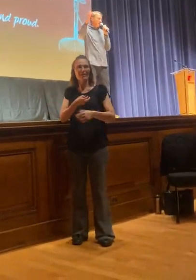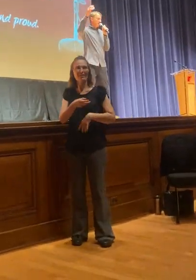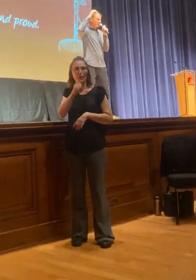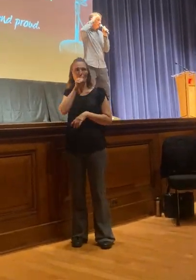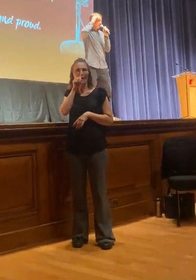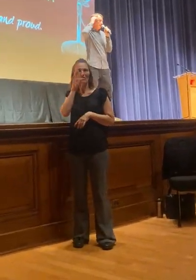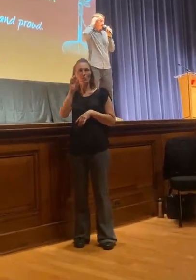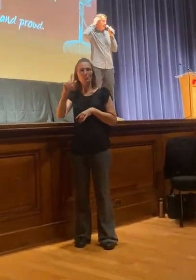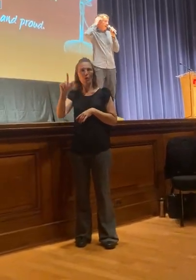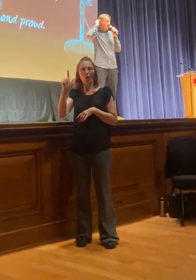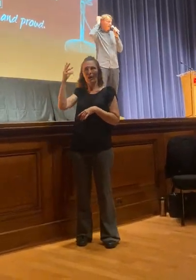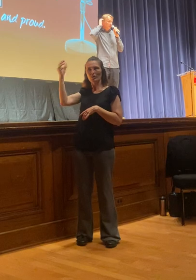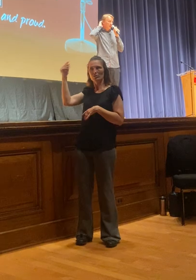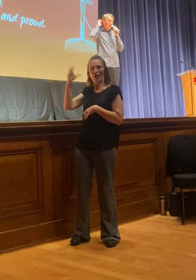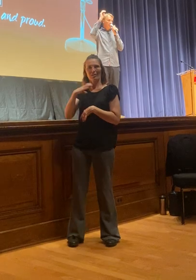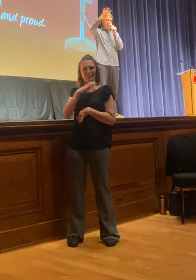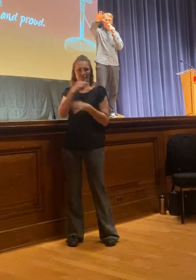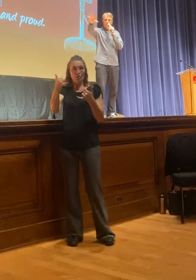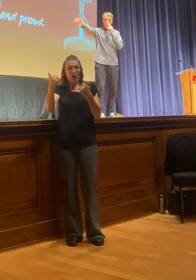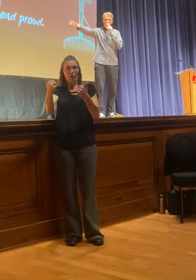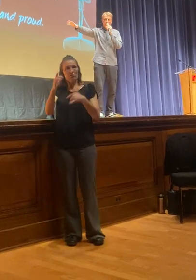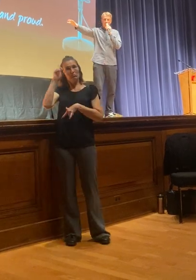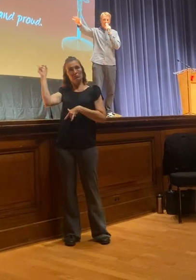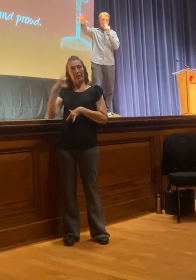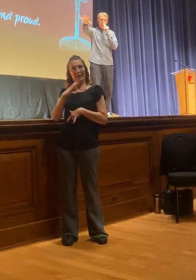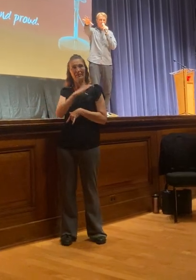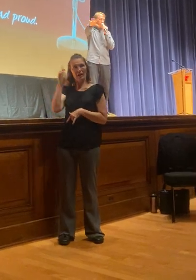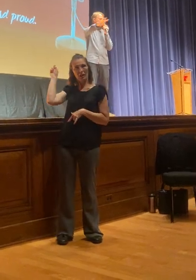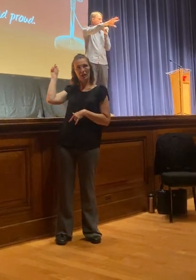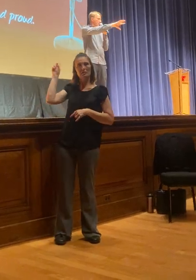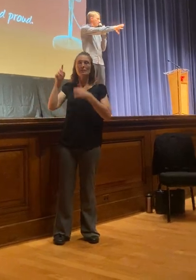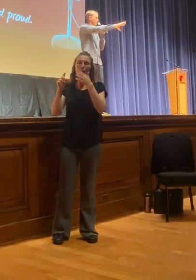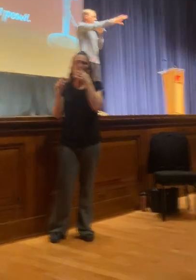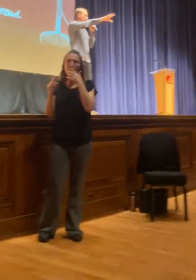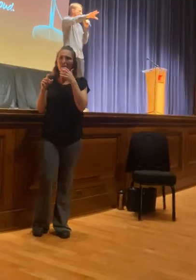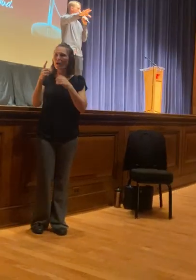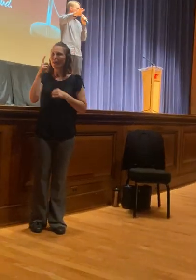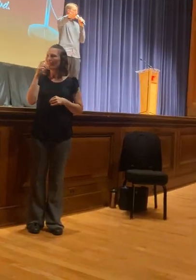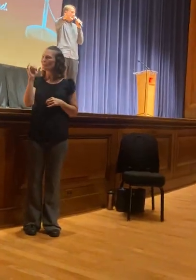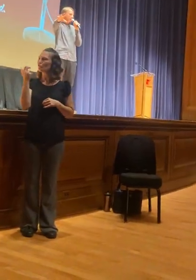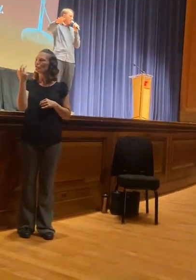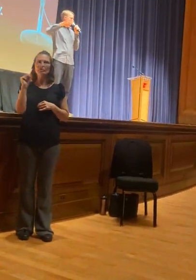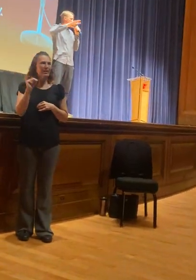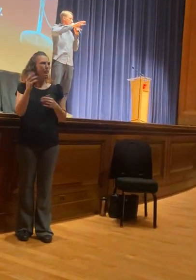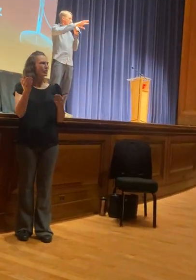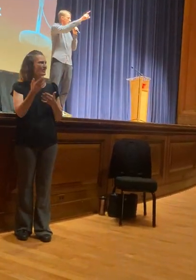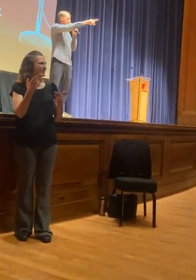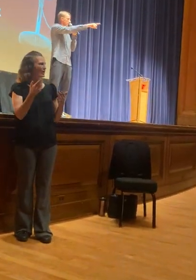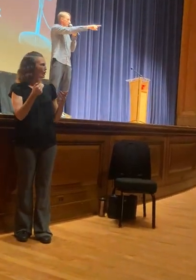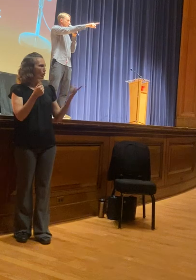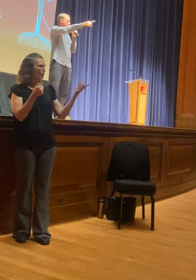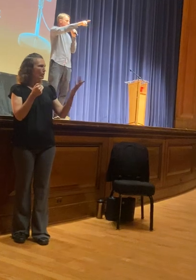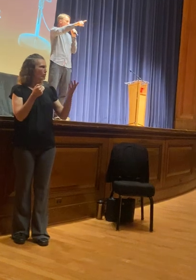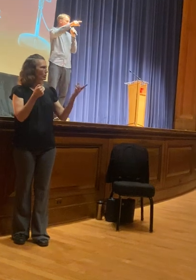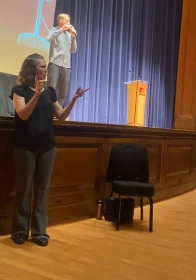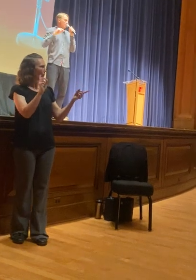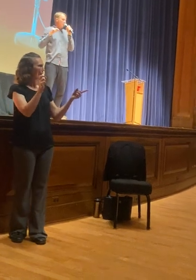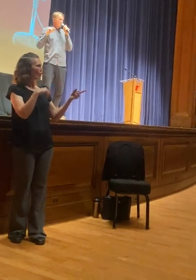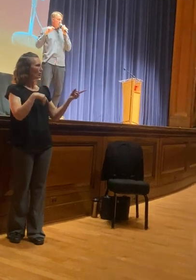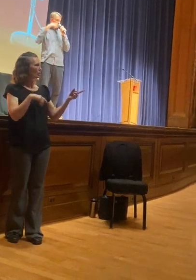just outside of Cleveland today, um, and I think Jim was here, if it was kind of, the widest, for Jim.